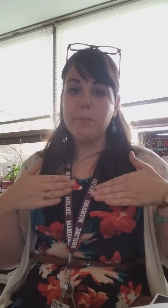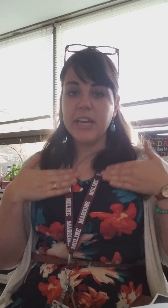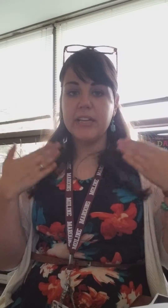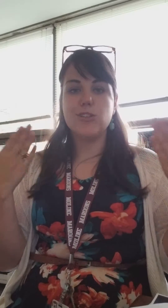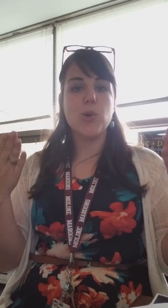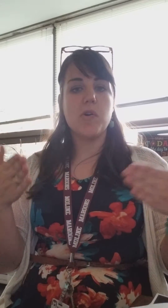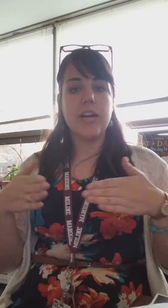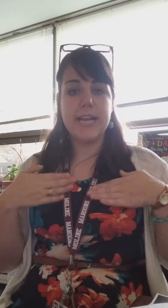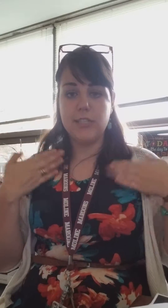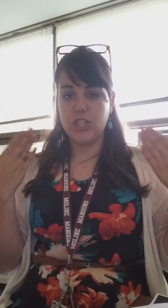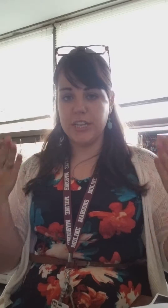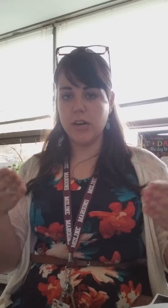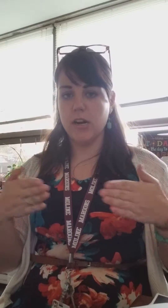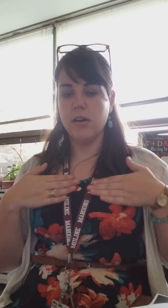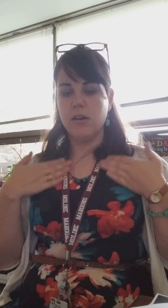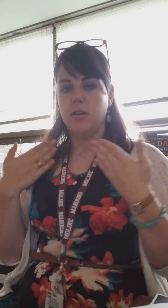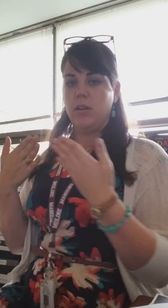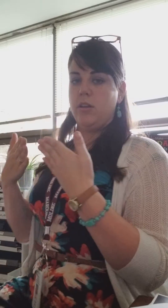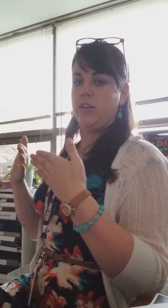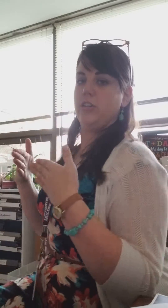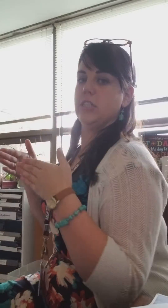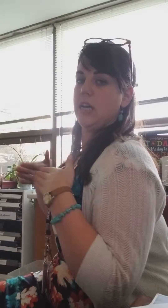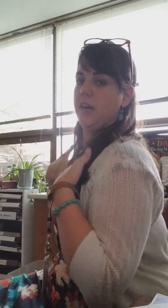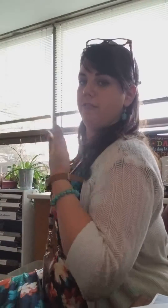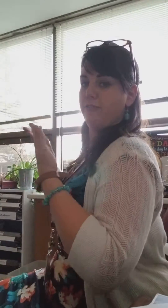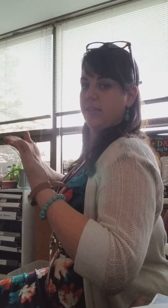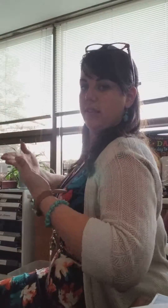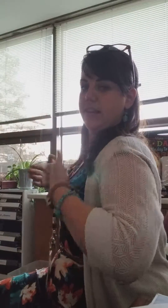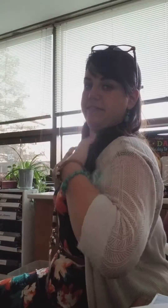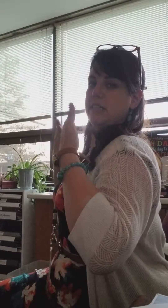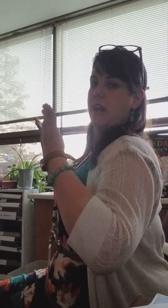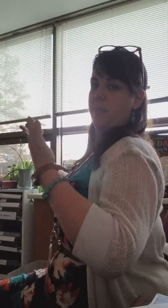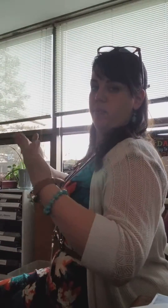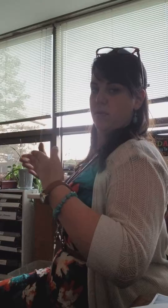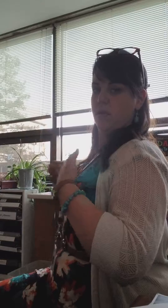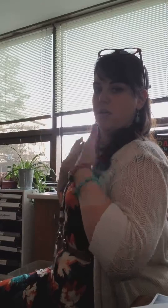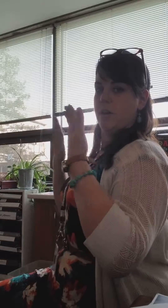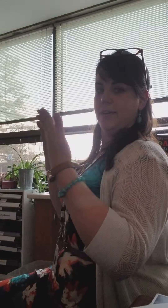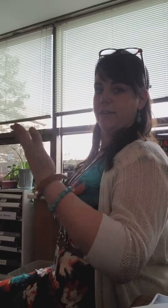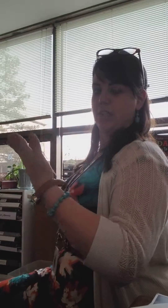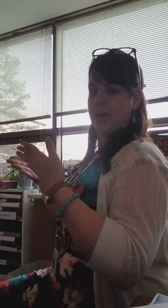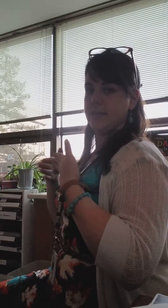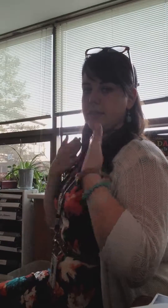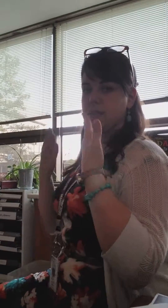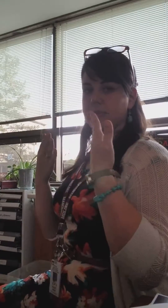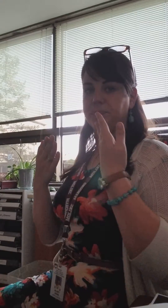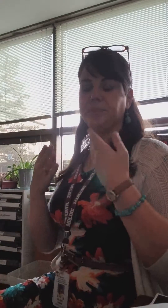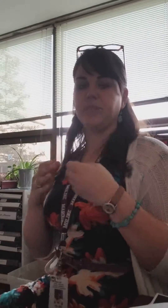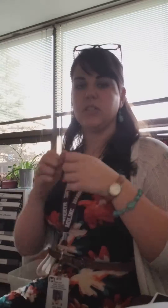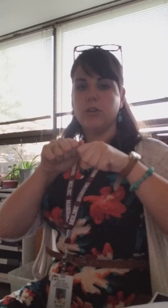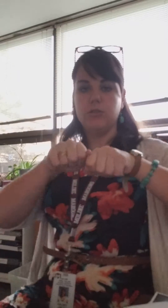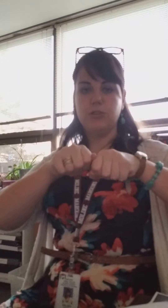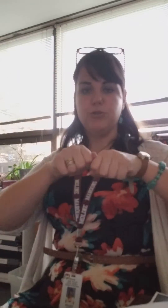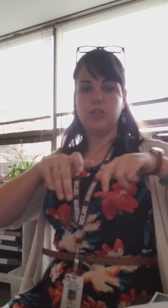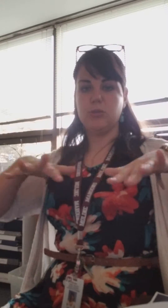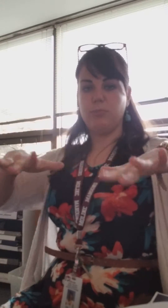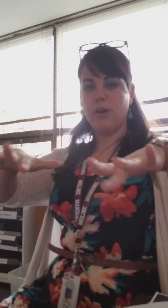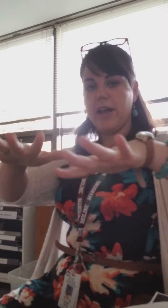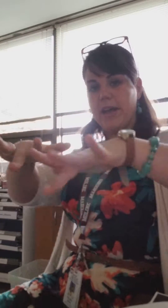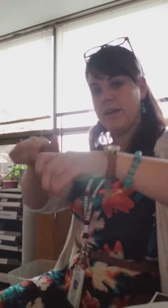happy, joy, cheer. You just kind of lift up on your chest. So to spread